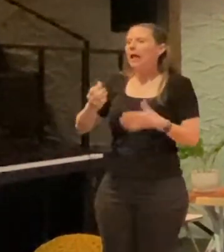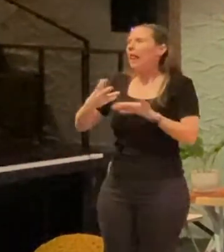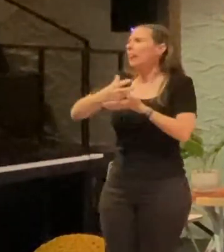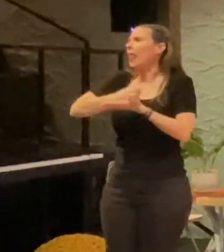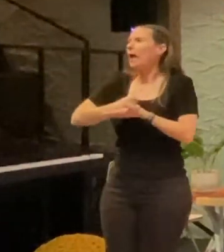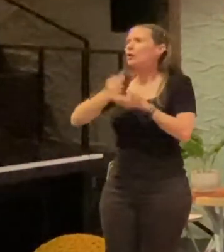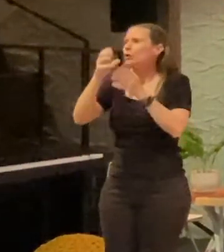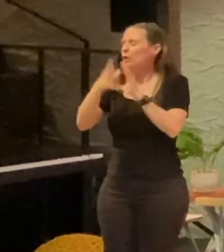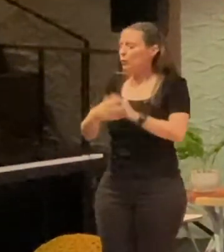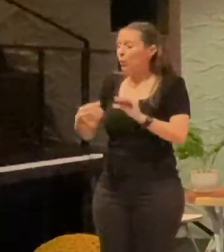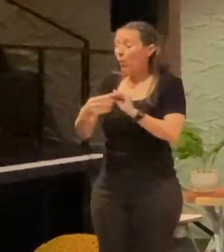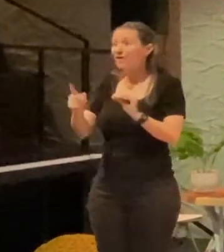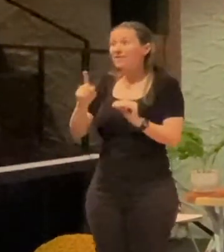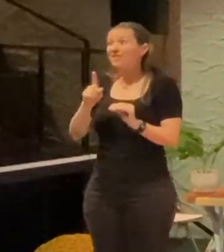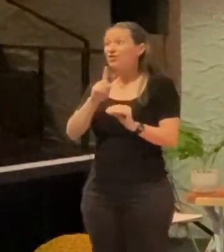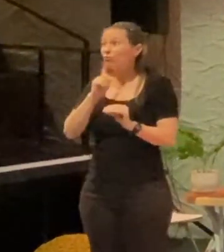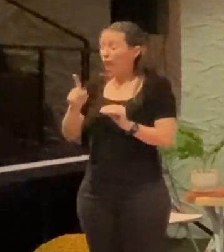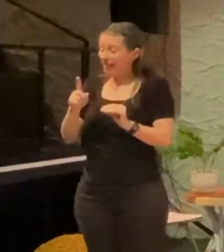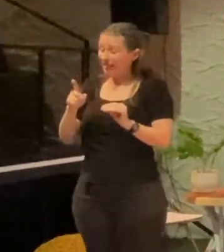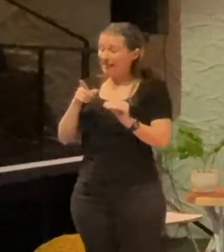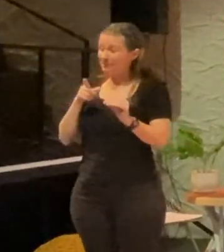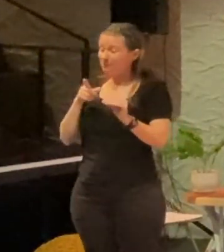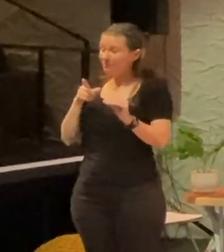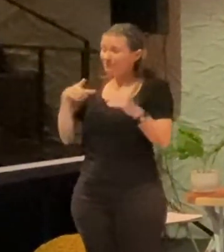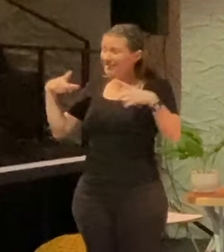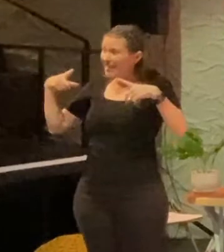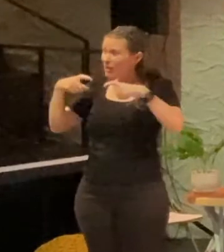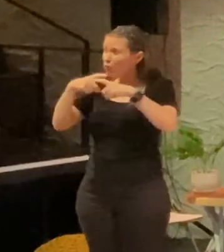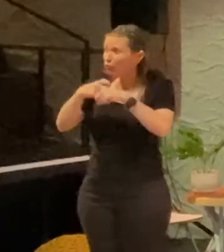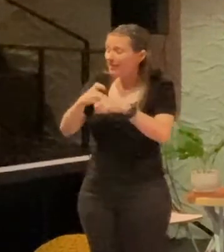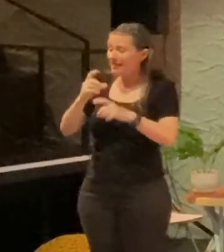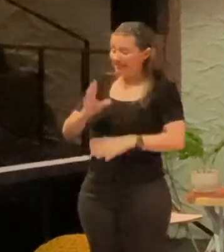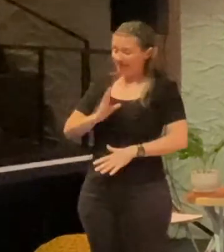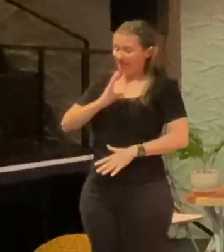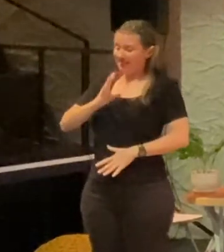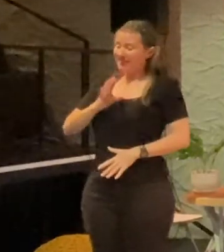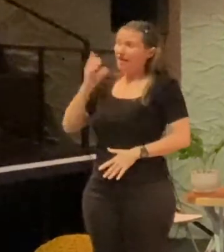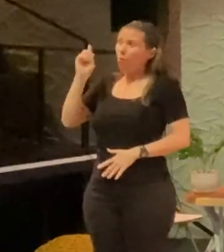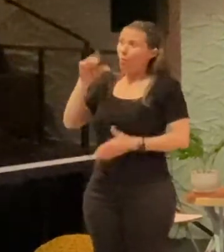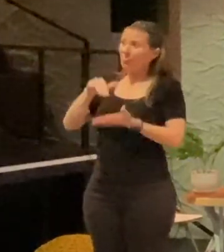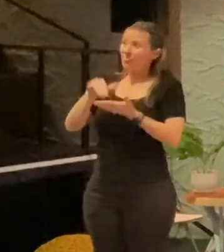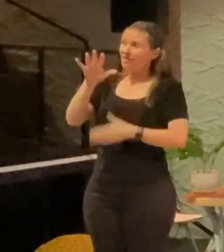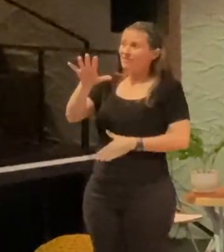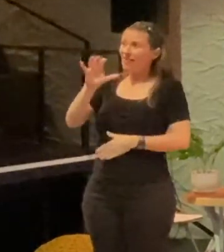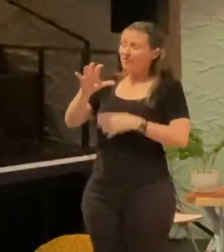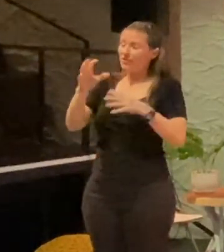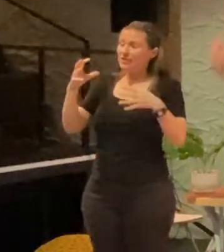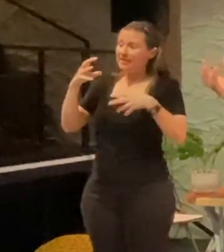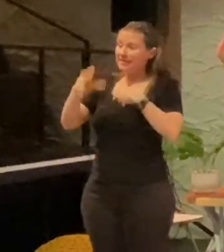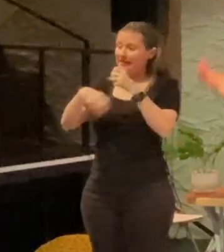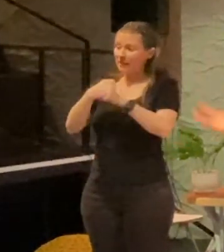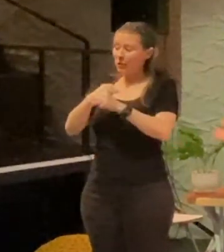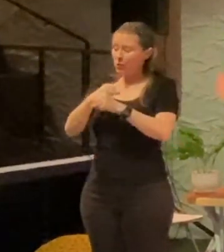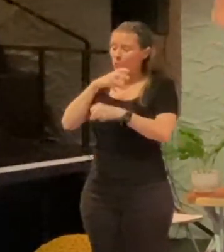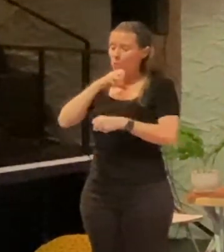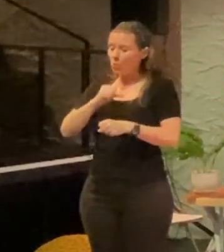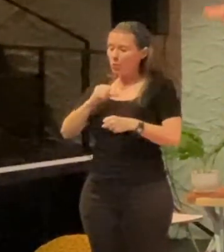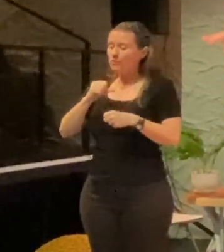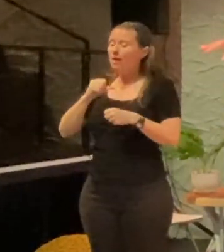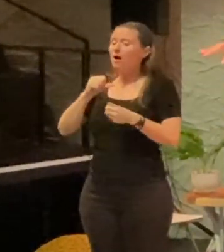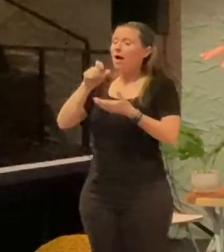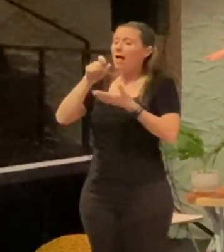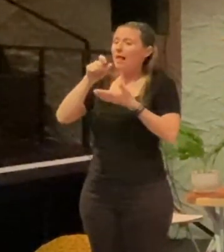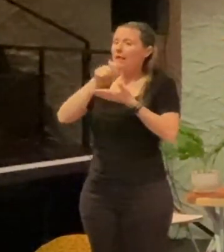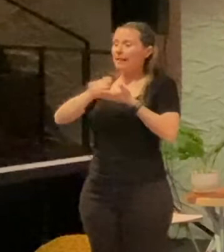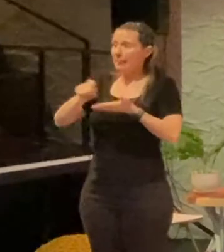It is the most intricate, sophisticated, 1,500-year-old collaboration of more than 60 artists and many